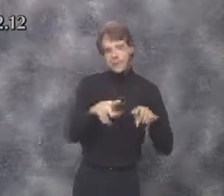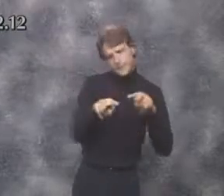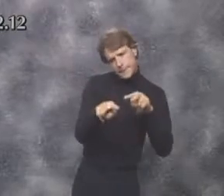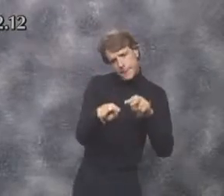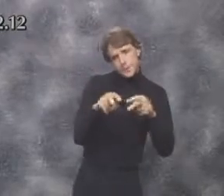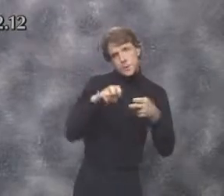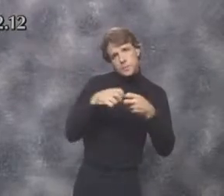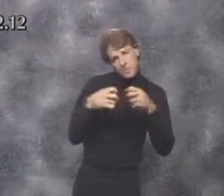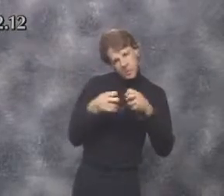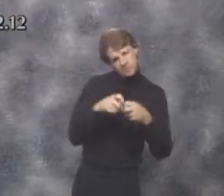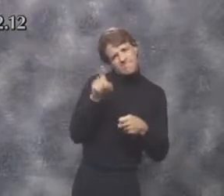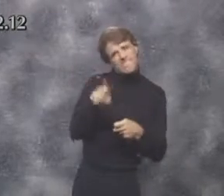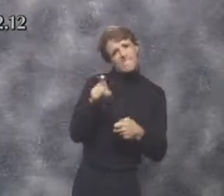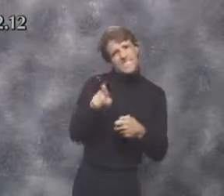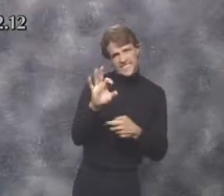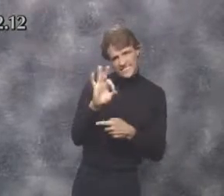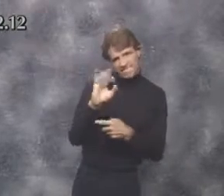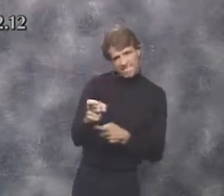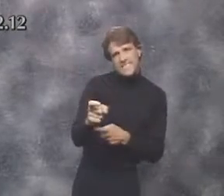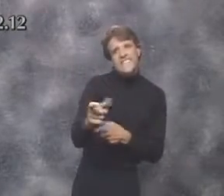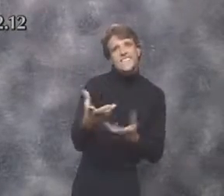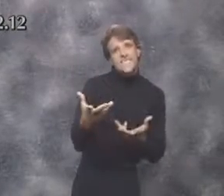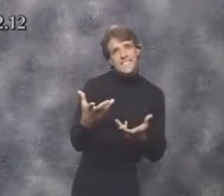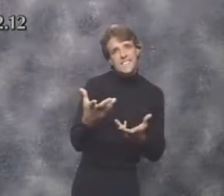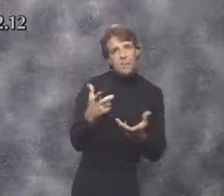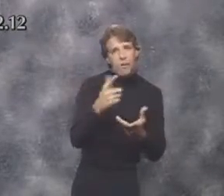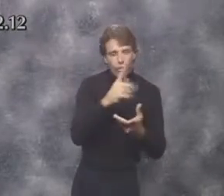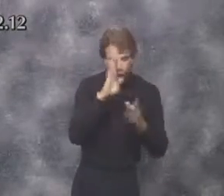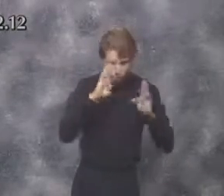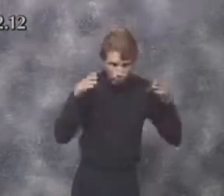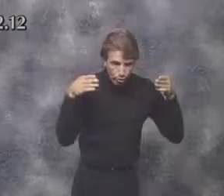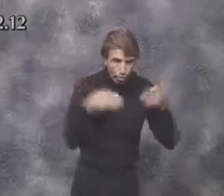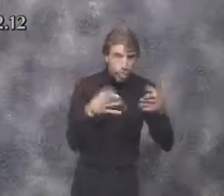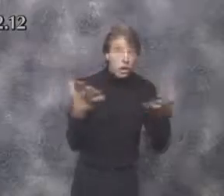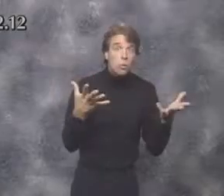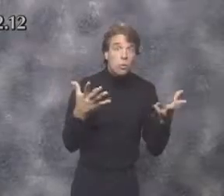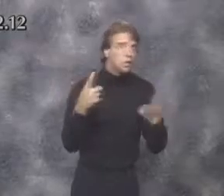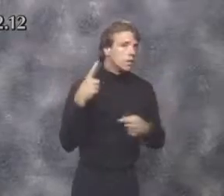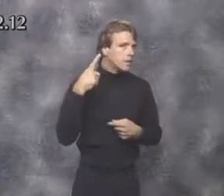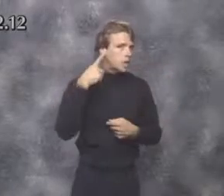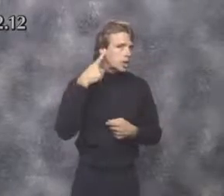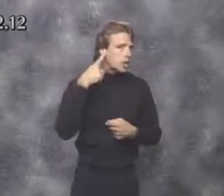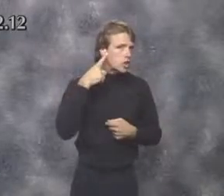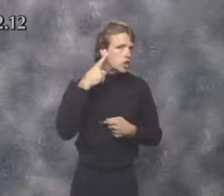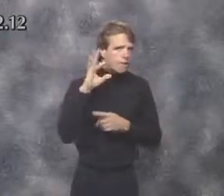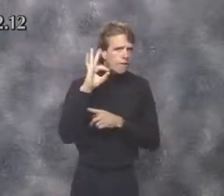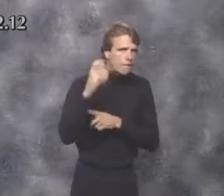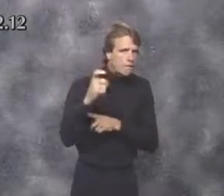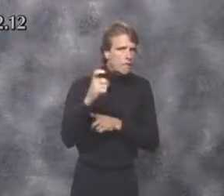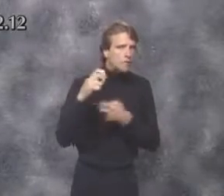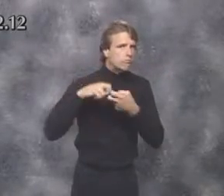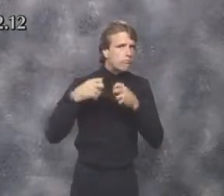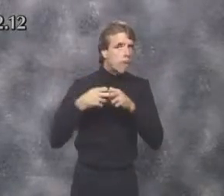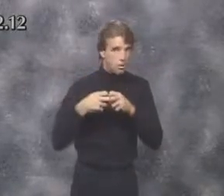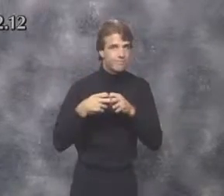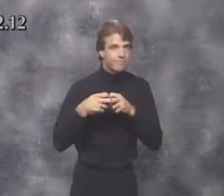This perspective tends to look on deaf people as having a problem to fix their